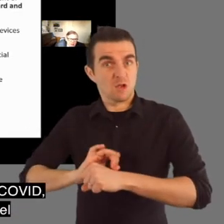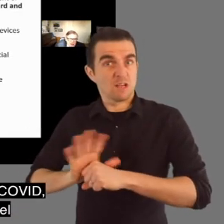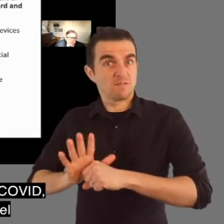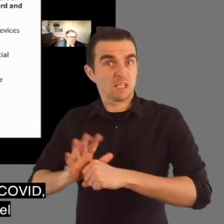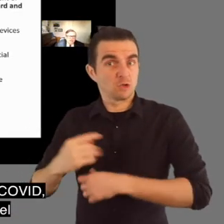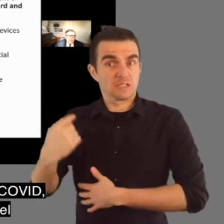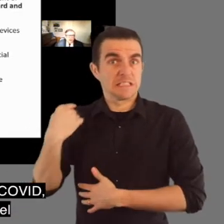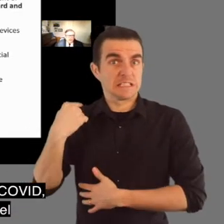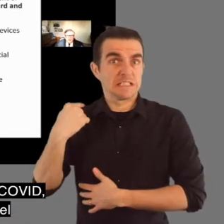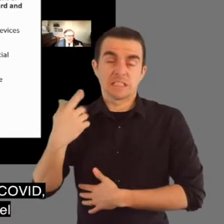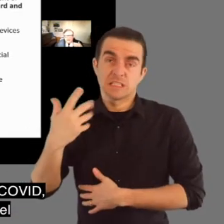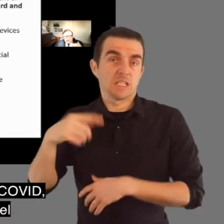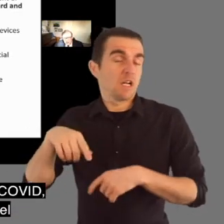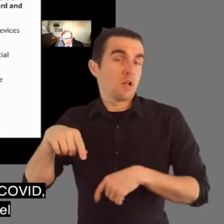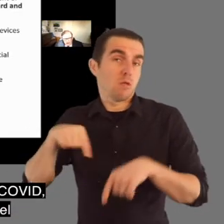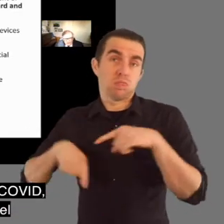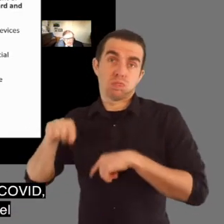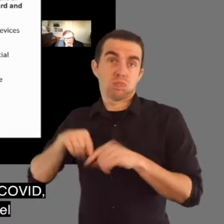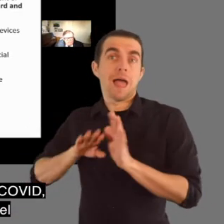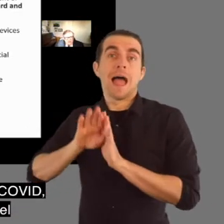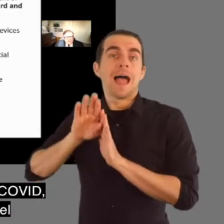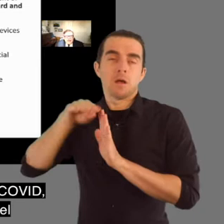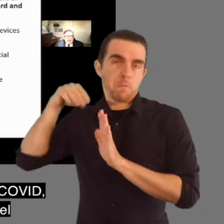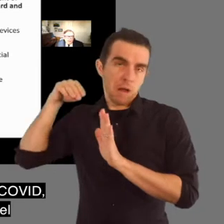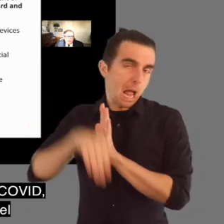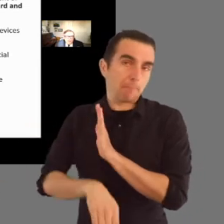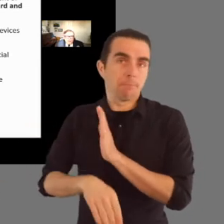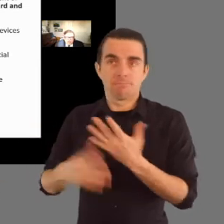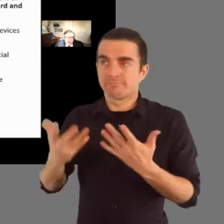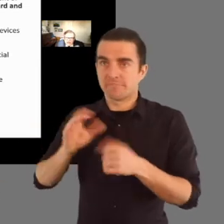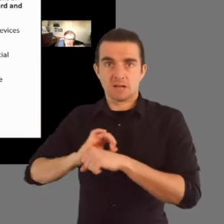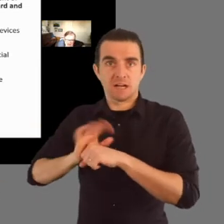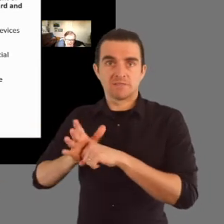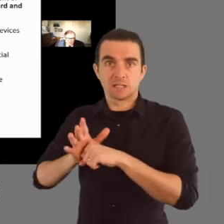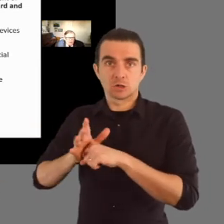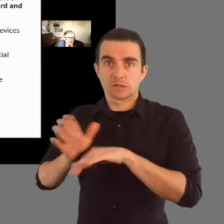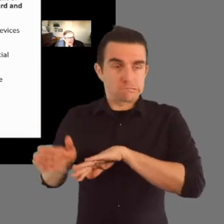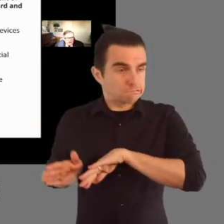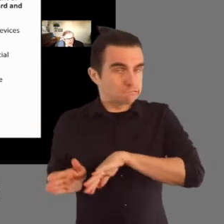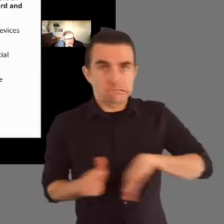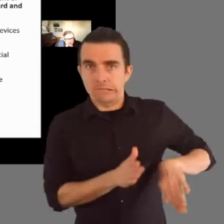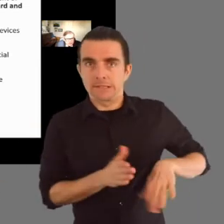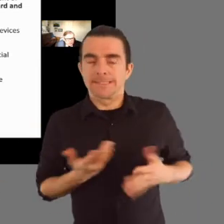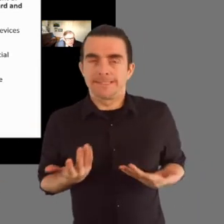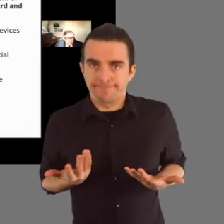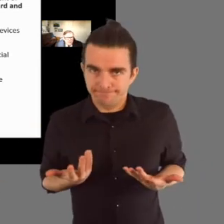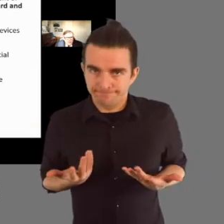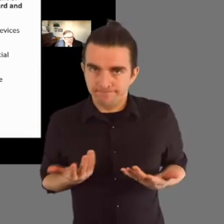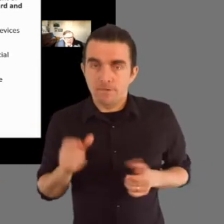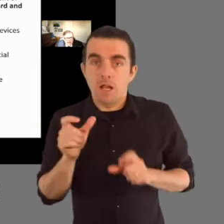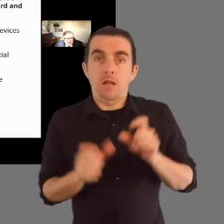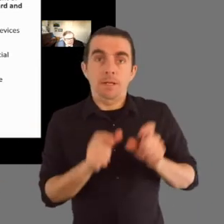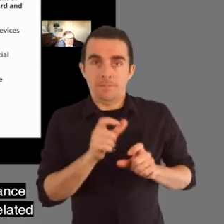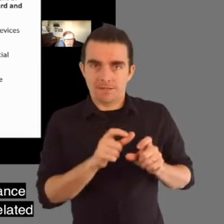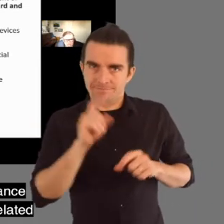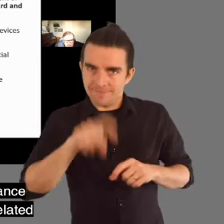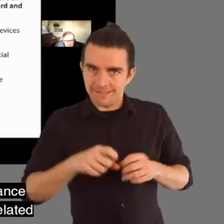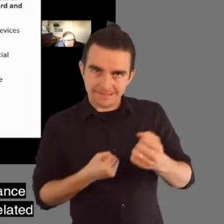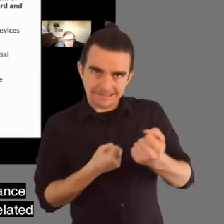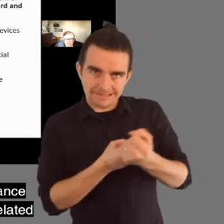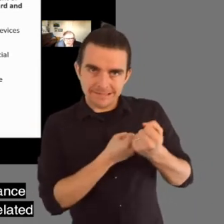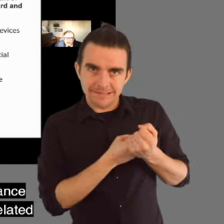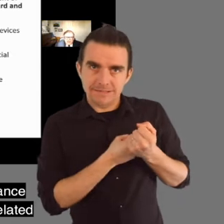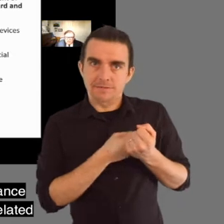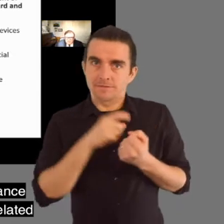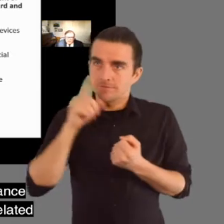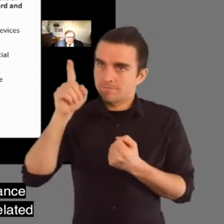gone backwards from COVID, starting from that base level, the state has to provide additional support. Access by